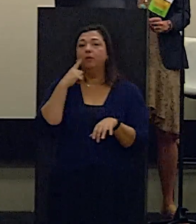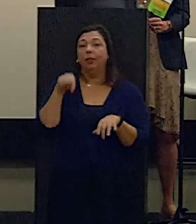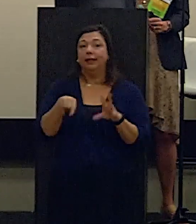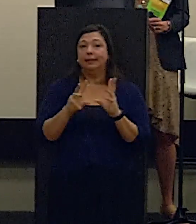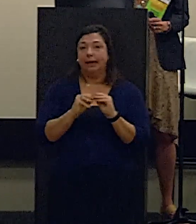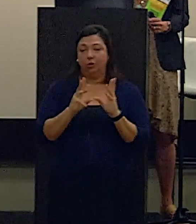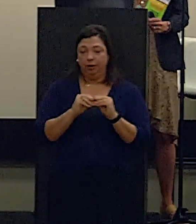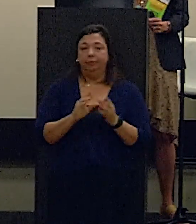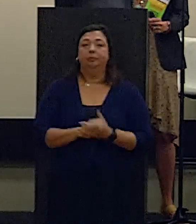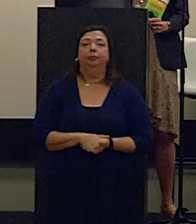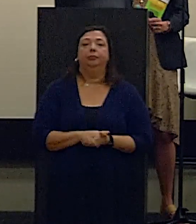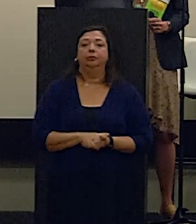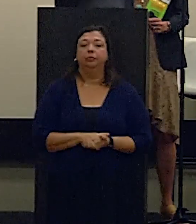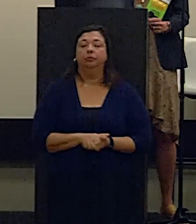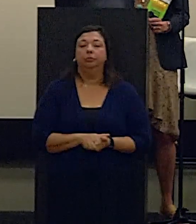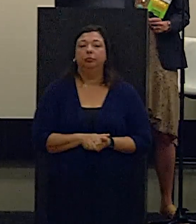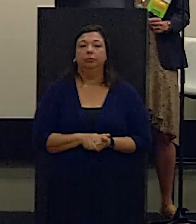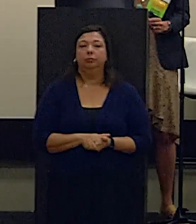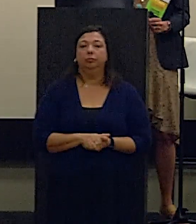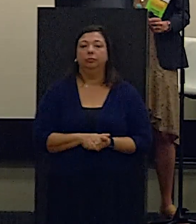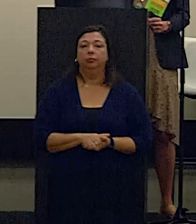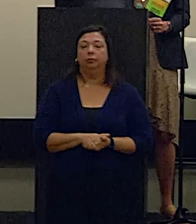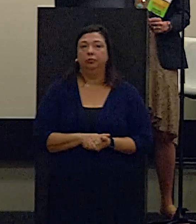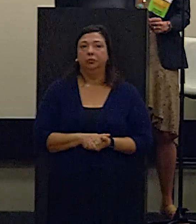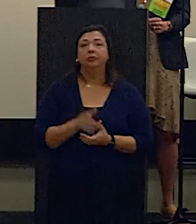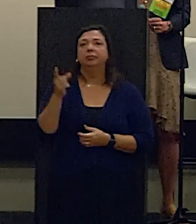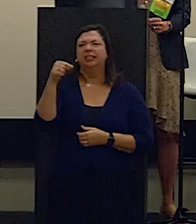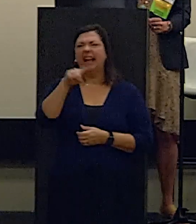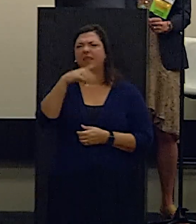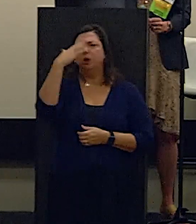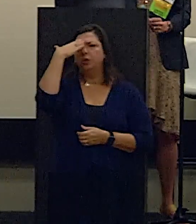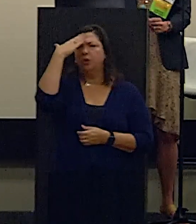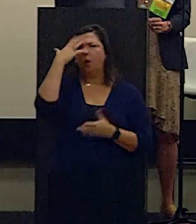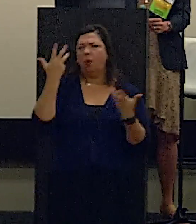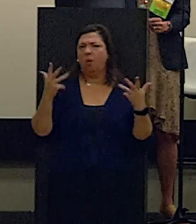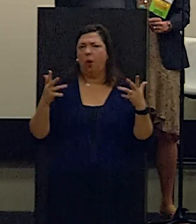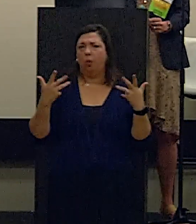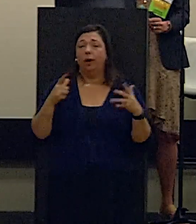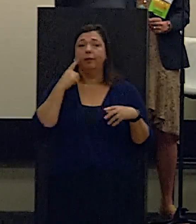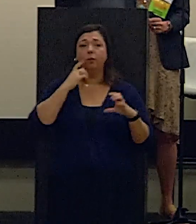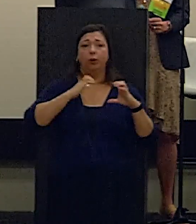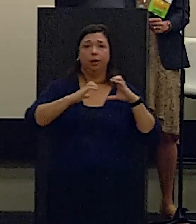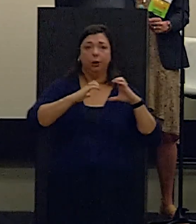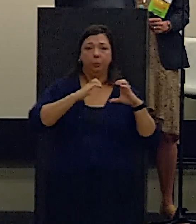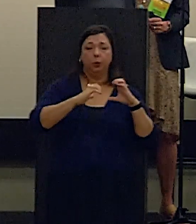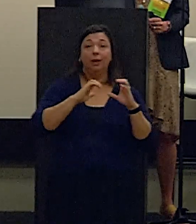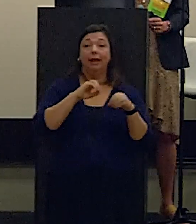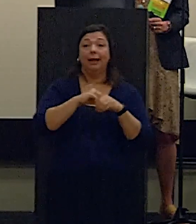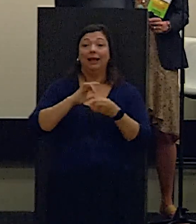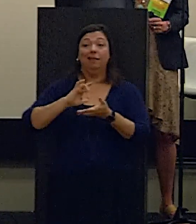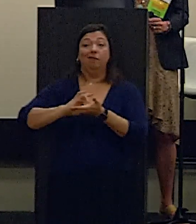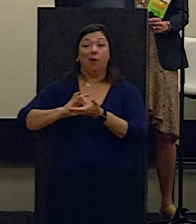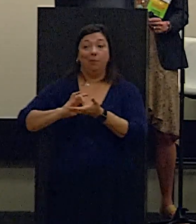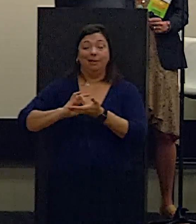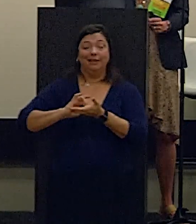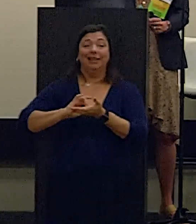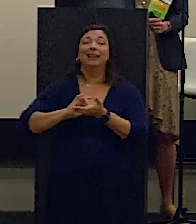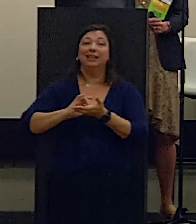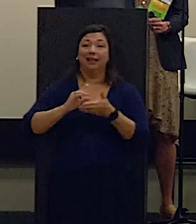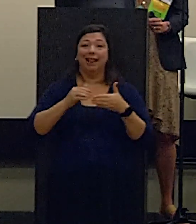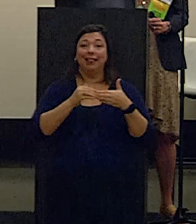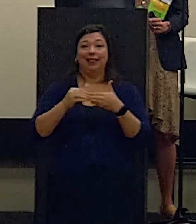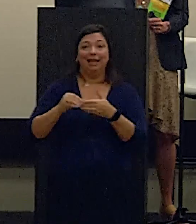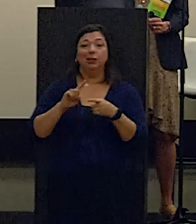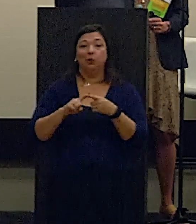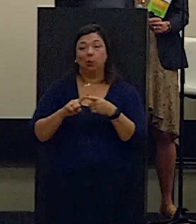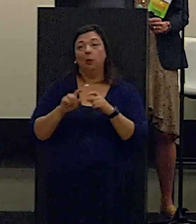session. And as a lot of you know, poor communication in pharmacy can really lead to life and